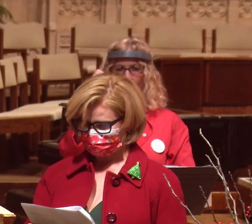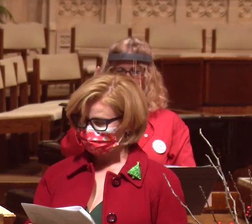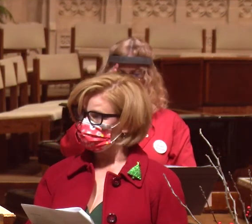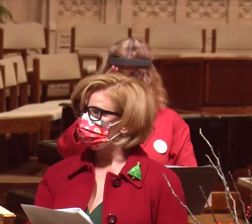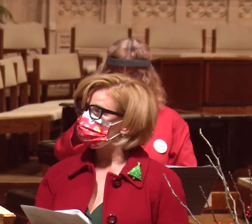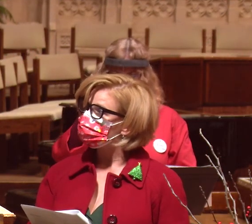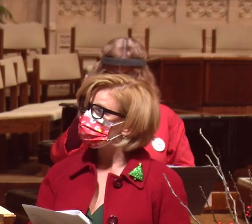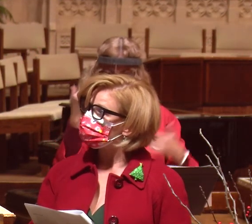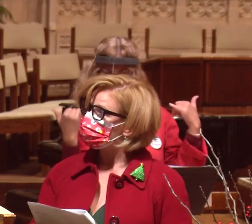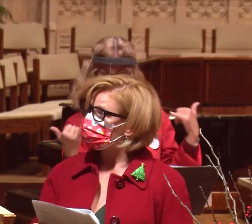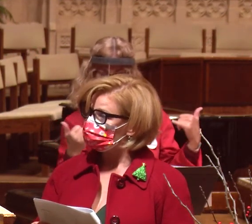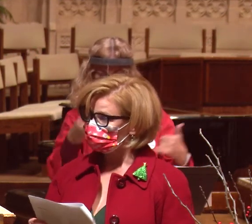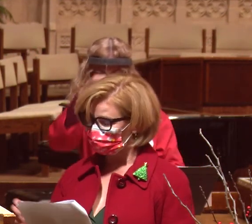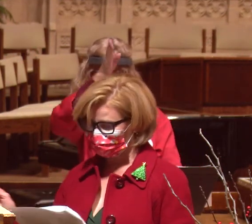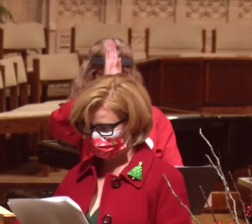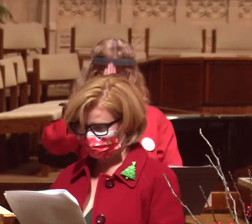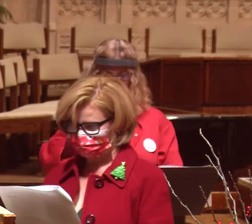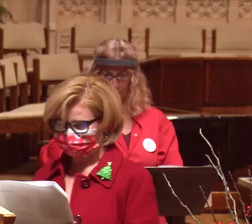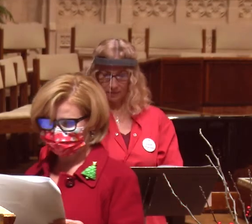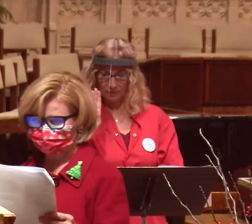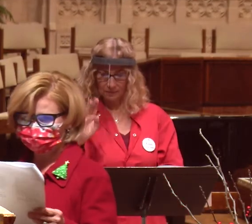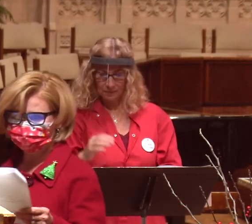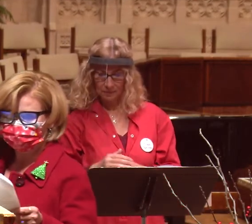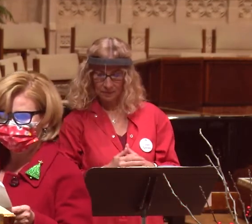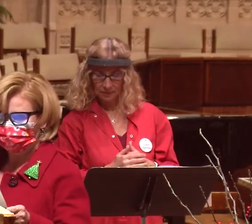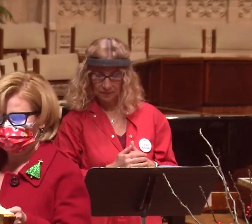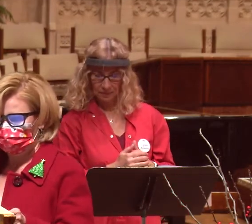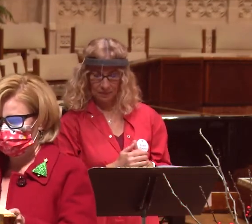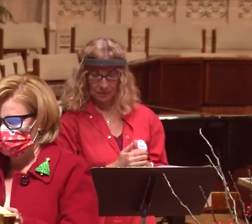God, the God of Israel.